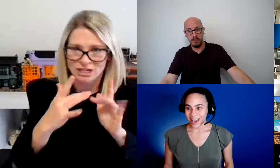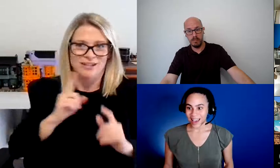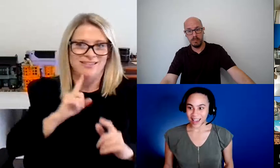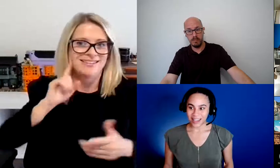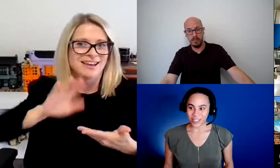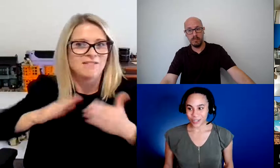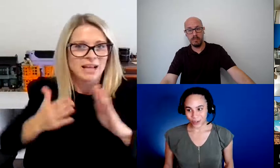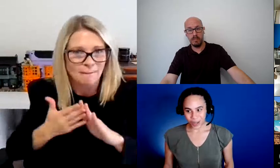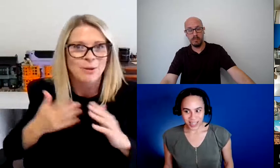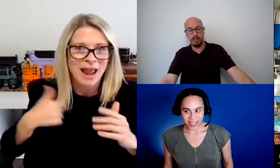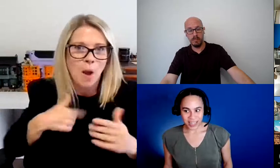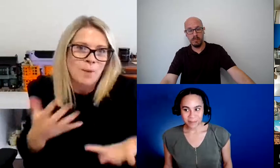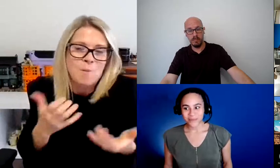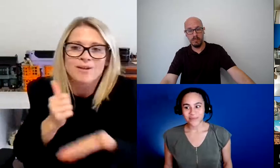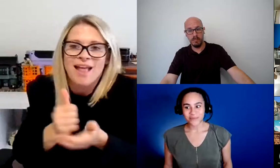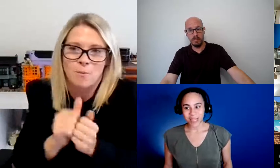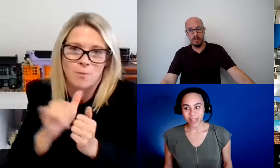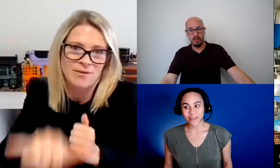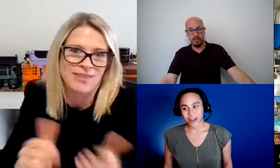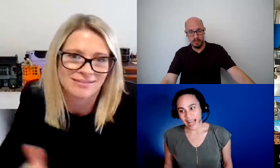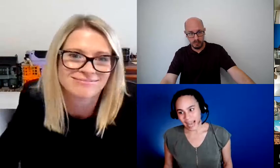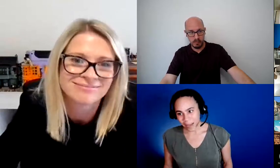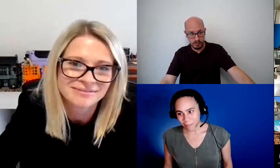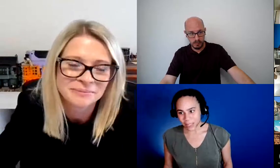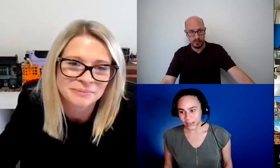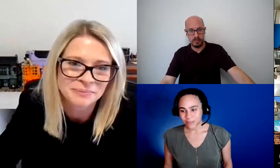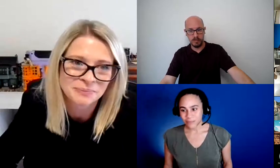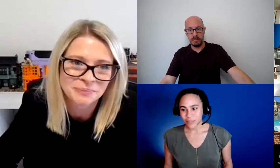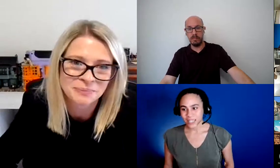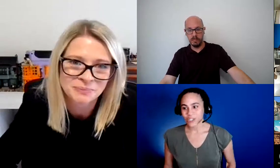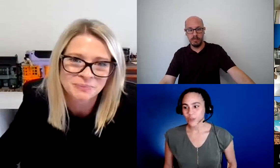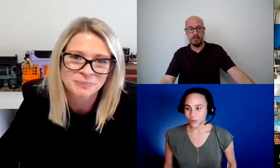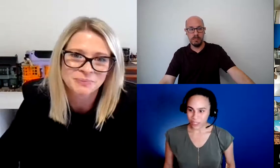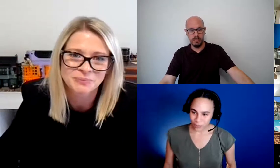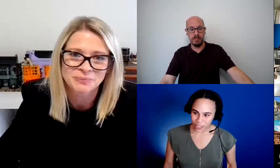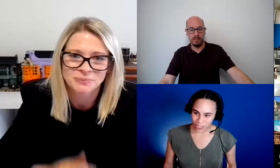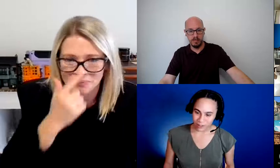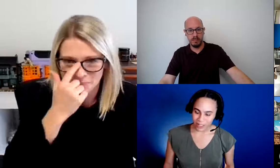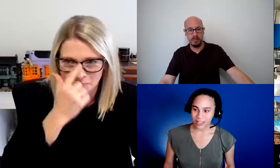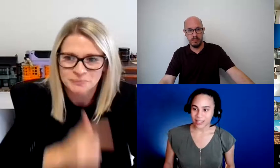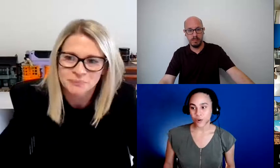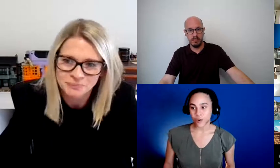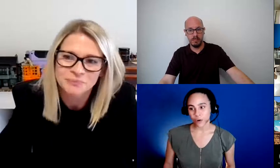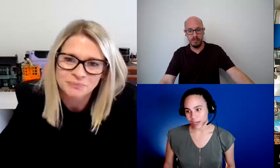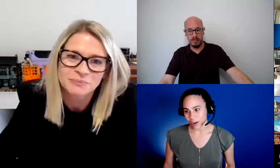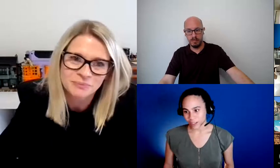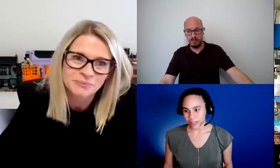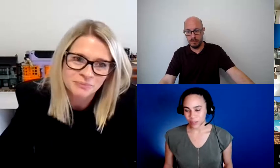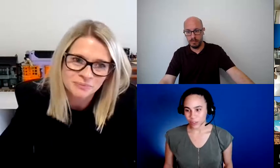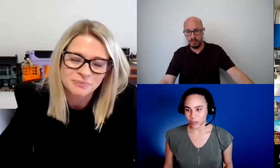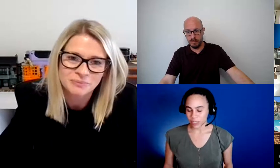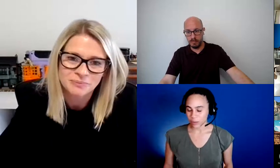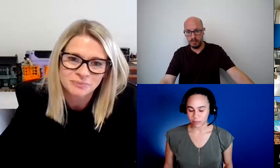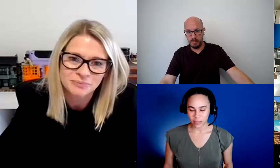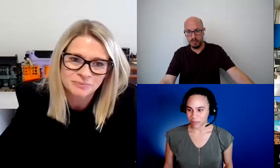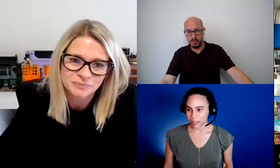And so, then we end up being very happy because you want to reach out and incorporate our deaf community. We're definitely